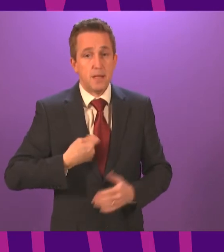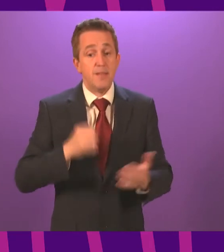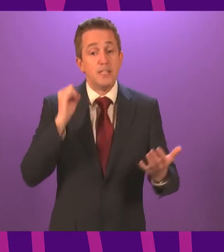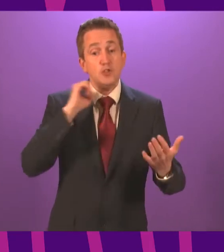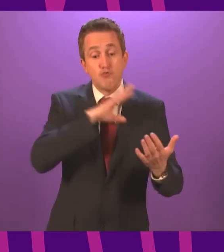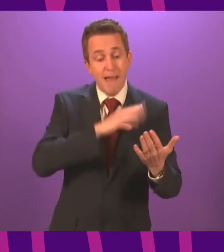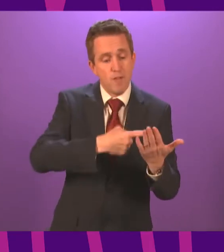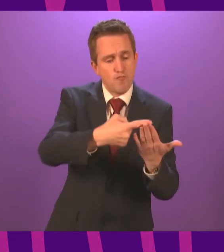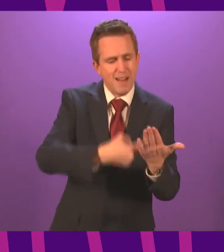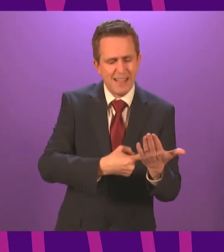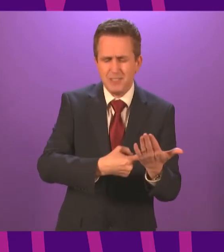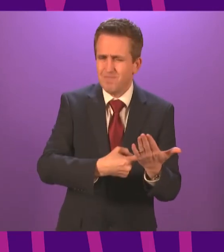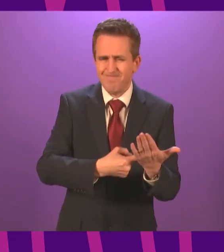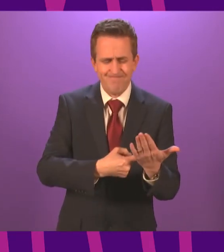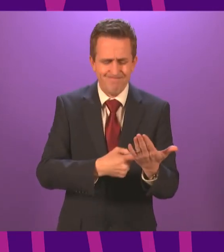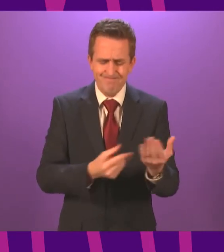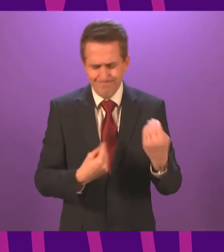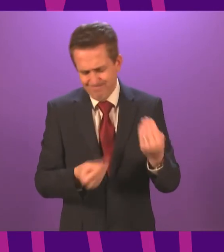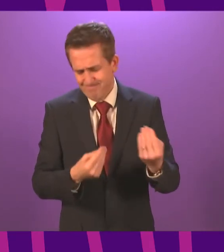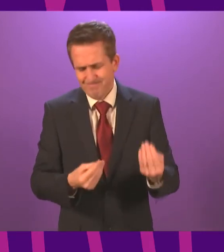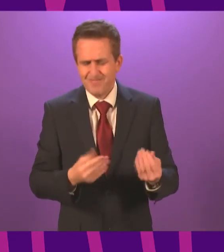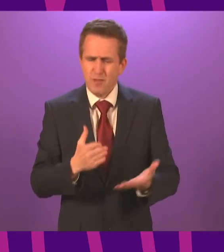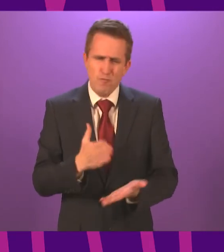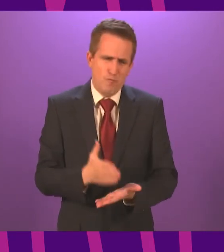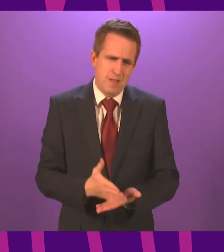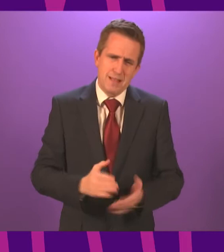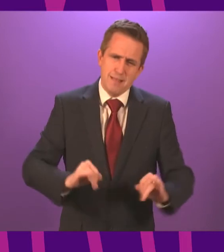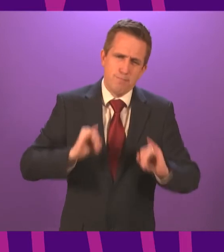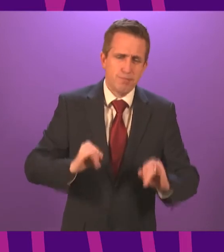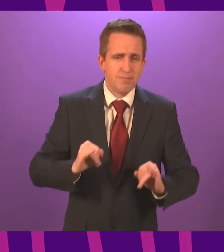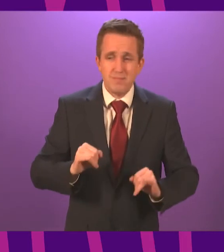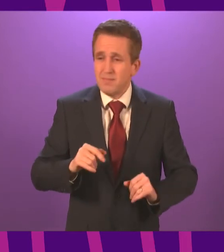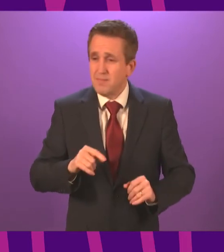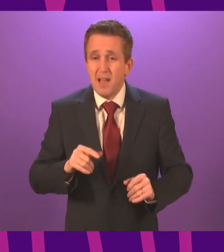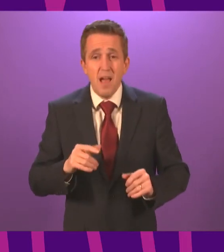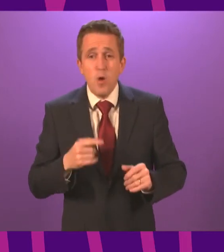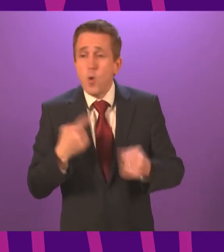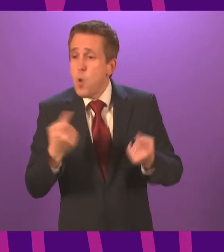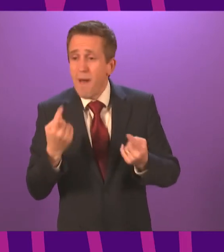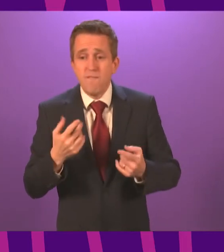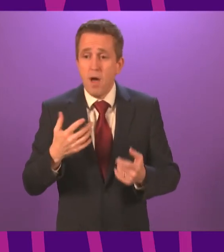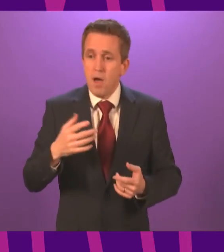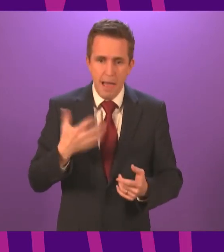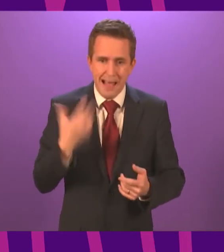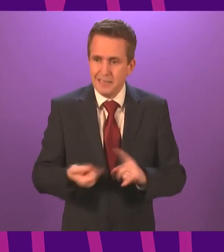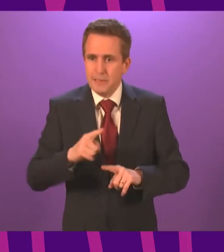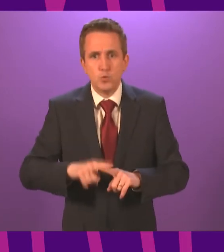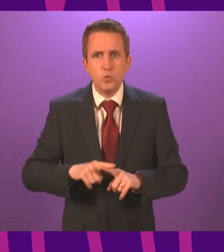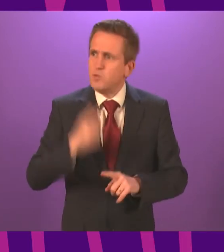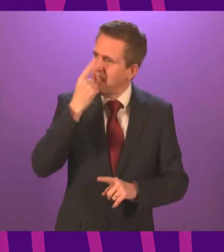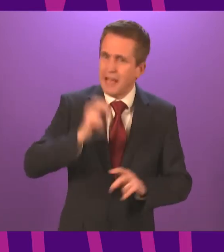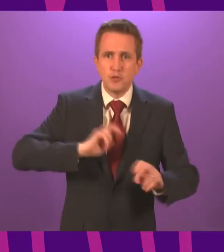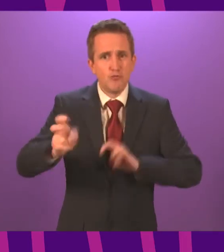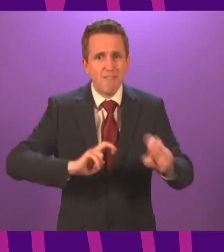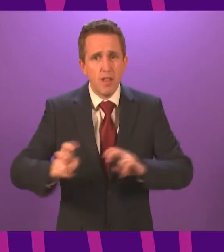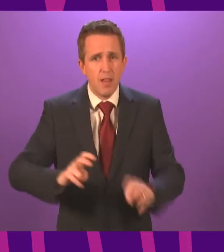regulations just shows how ridiculous they are. Anyone with a reasonable excuse can ignore the travel ban. The regulations